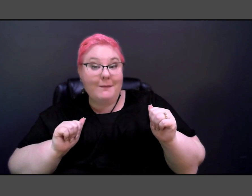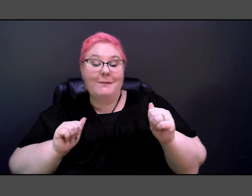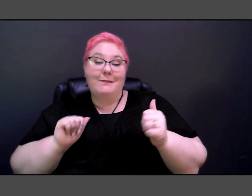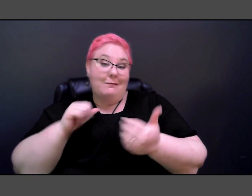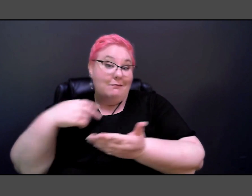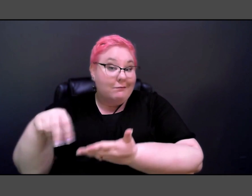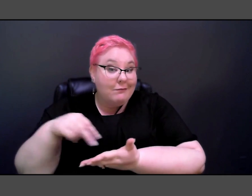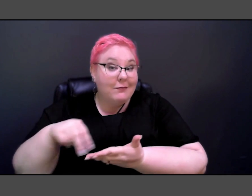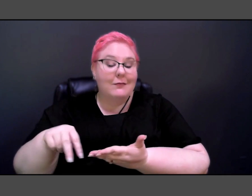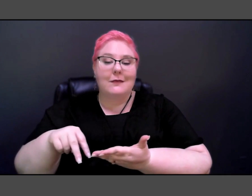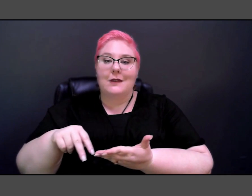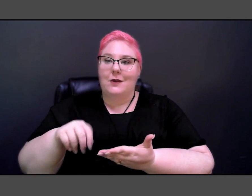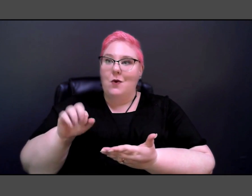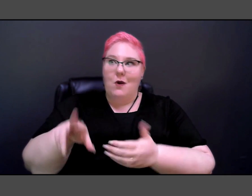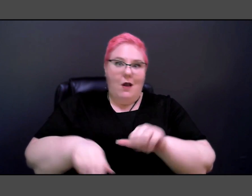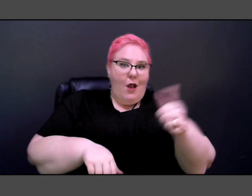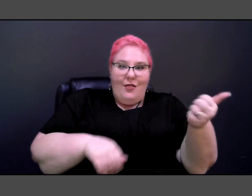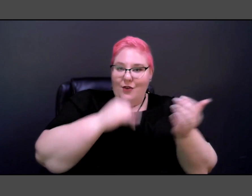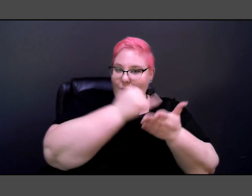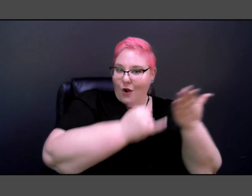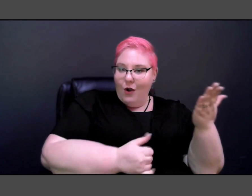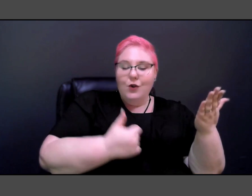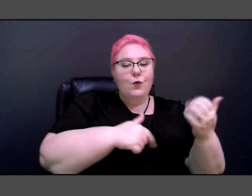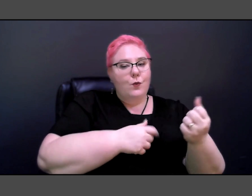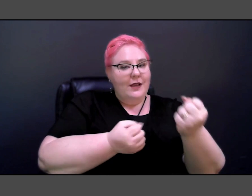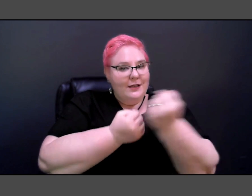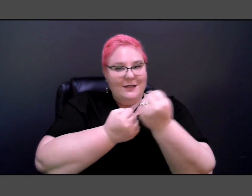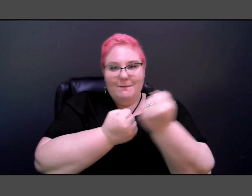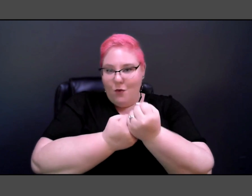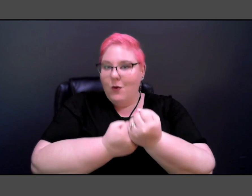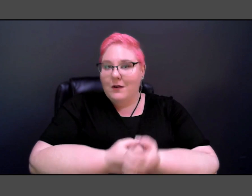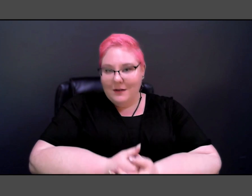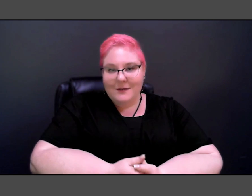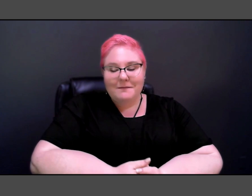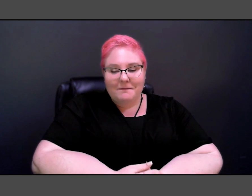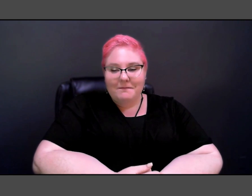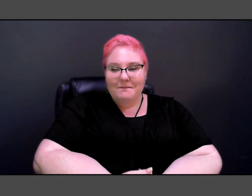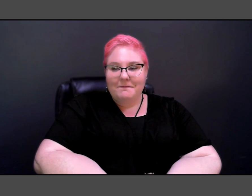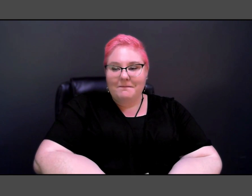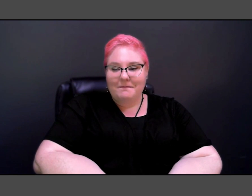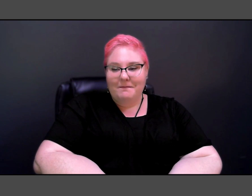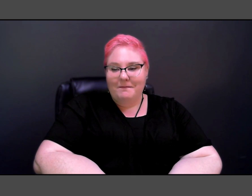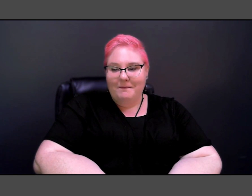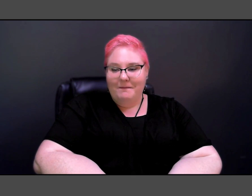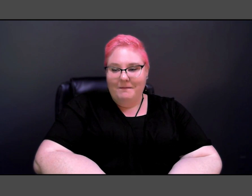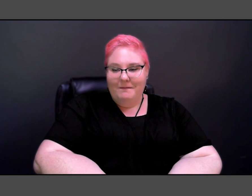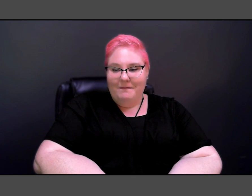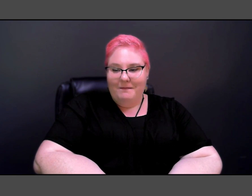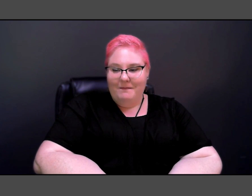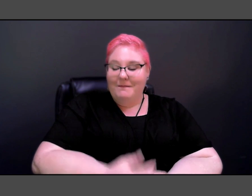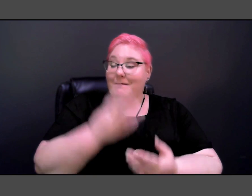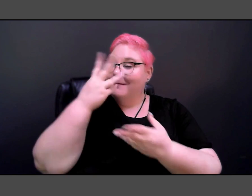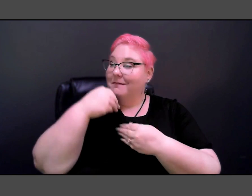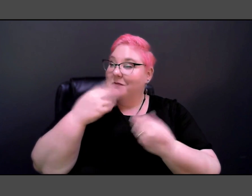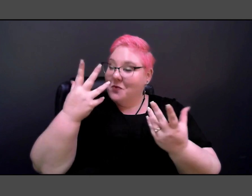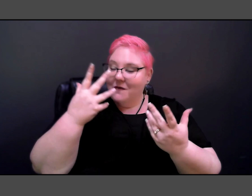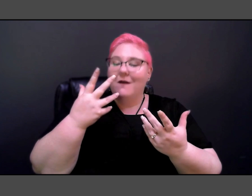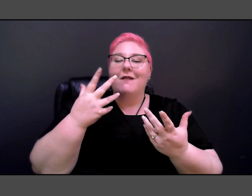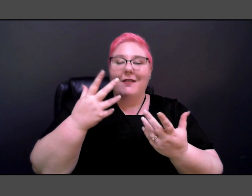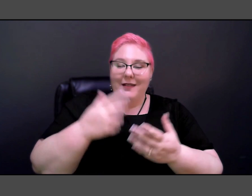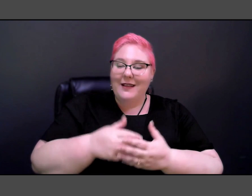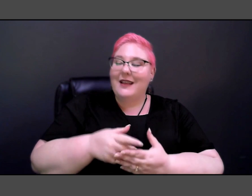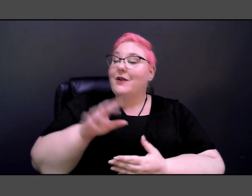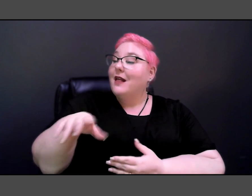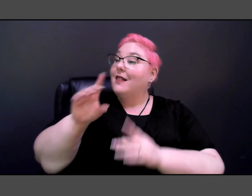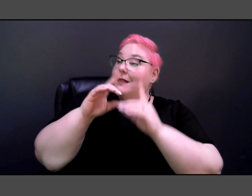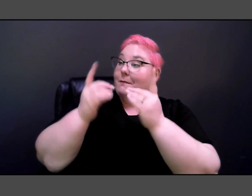otherwise. We support it in every way that we can. Beautiful. Yeah, I am within the Department of Interior